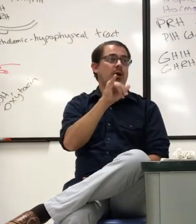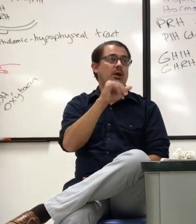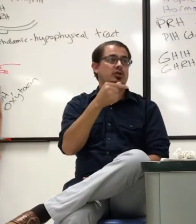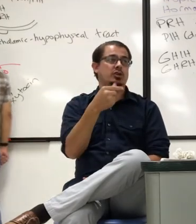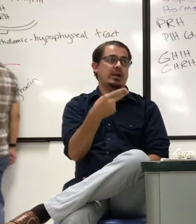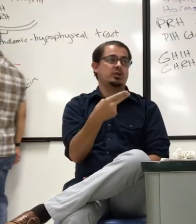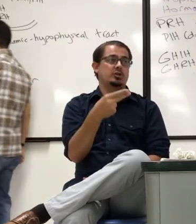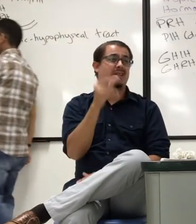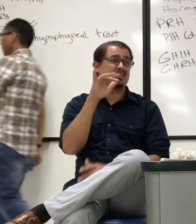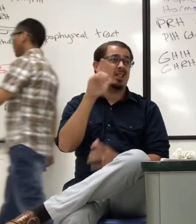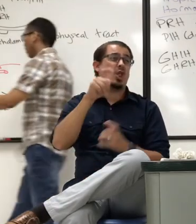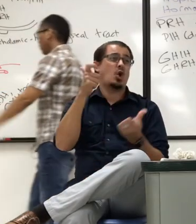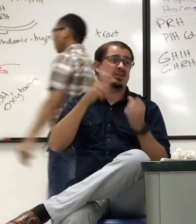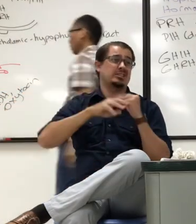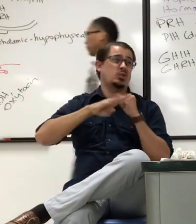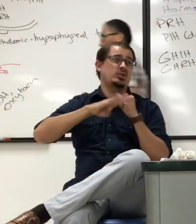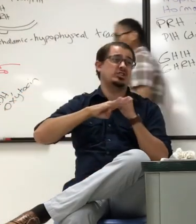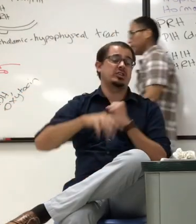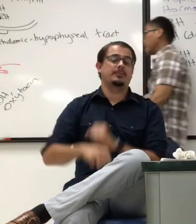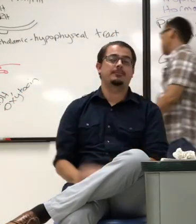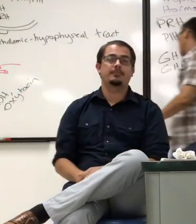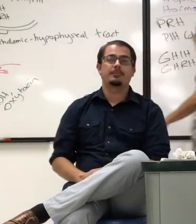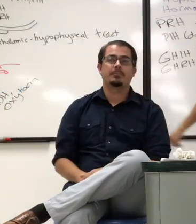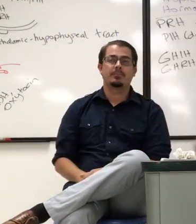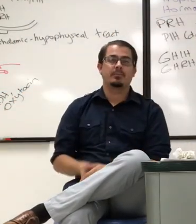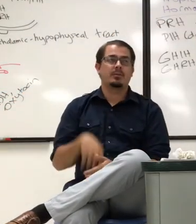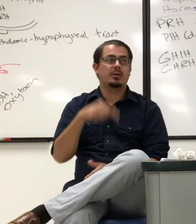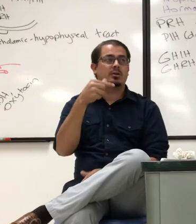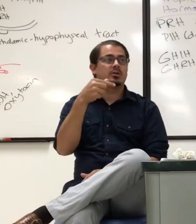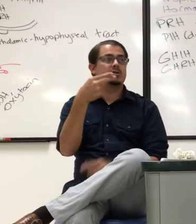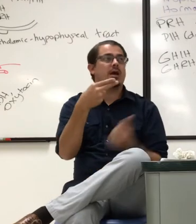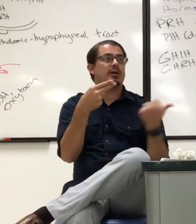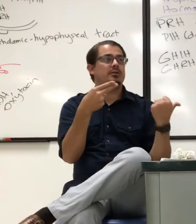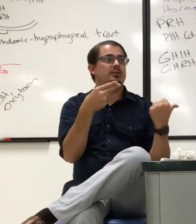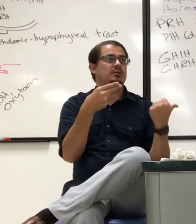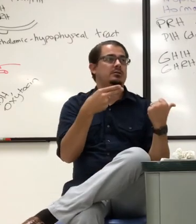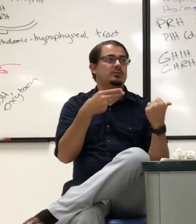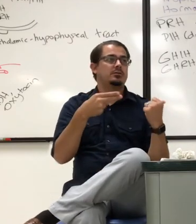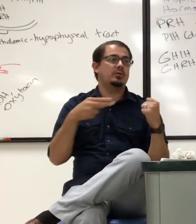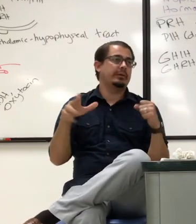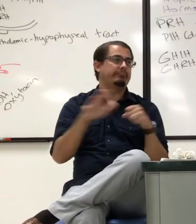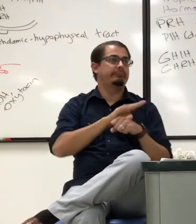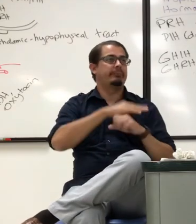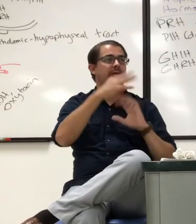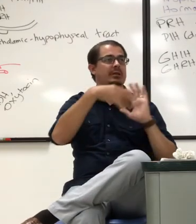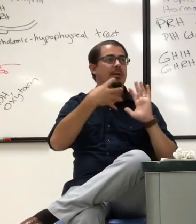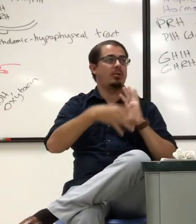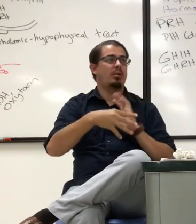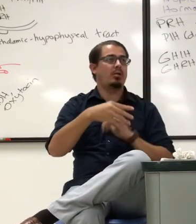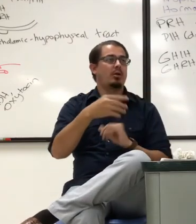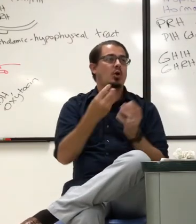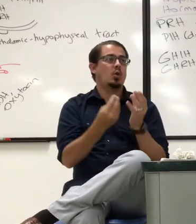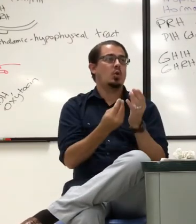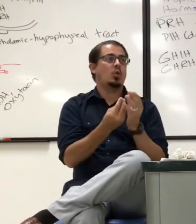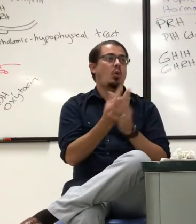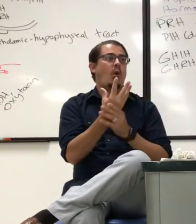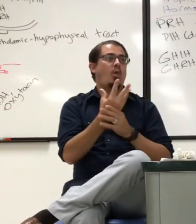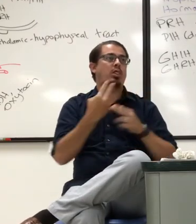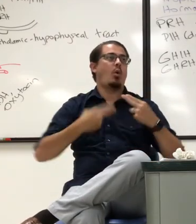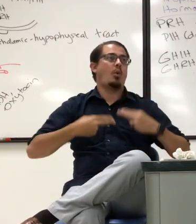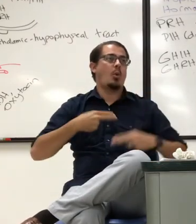here. And I'll put a GH over here to complete my table. Growth hormone.